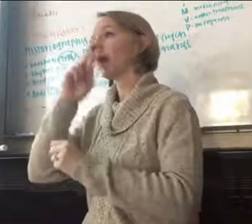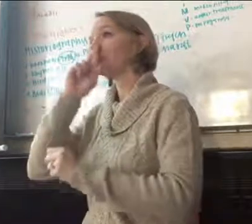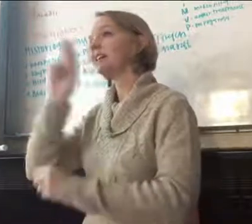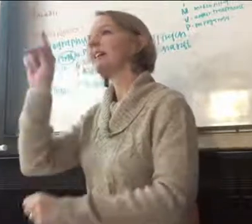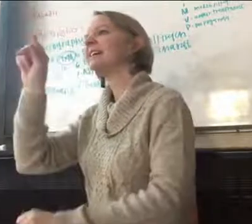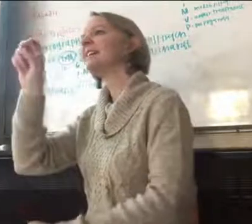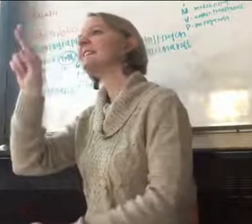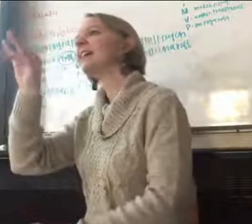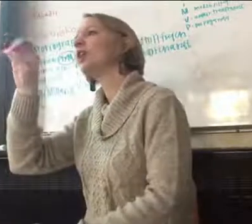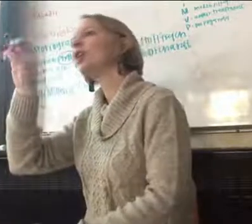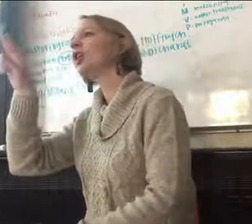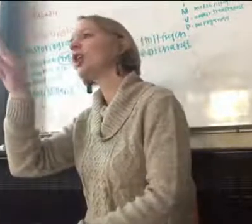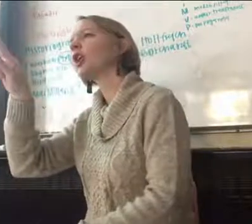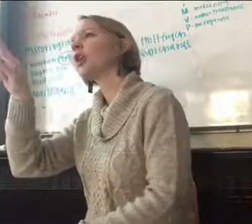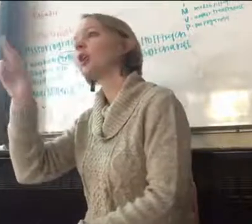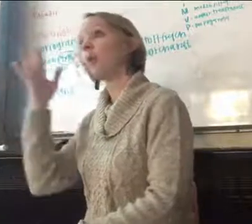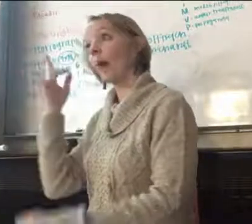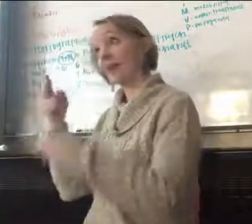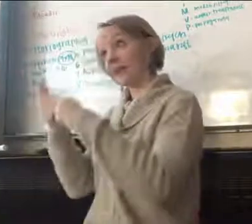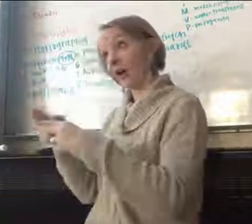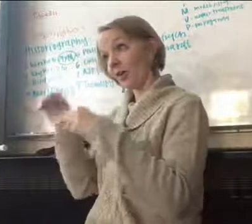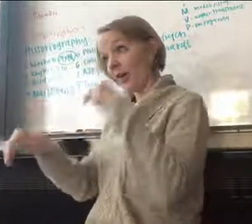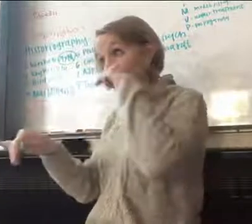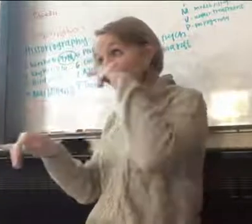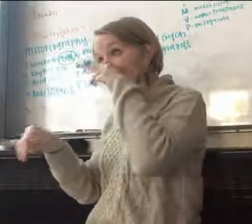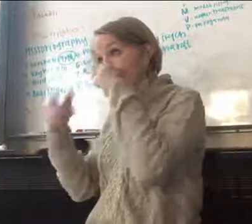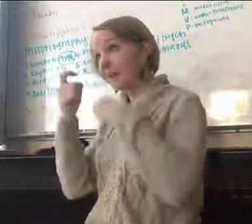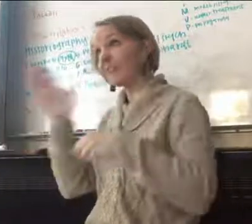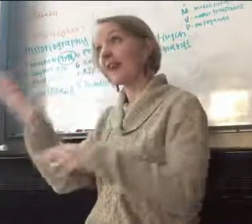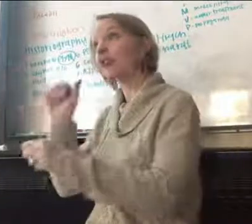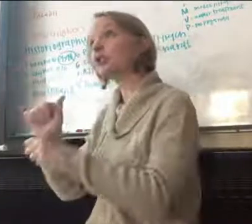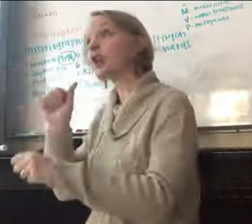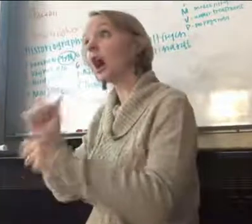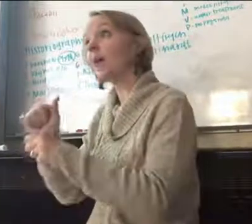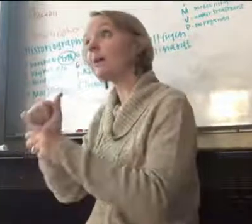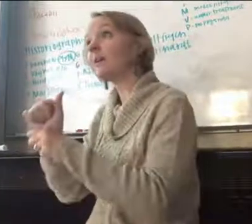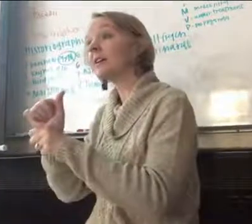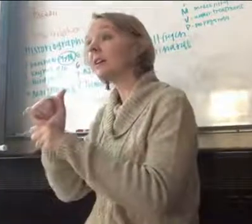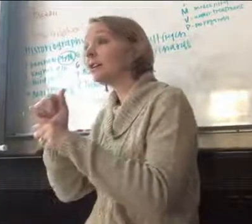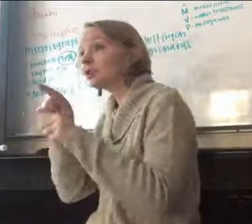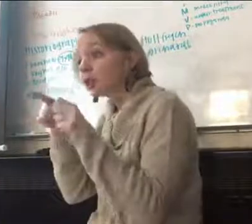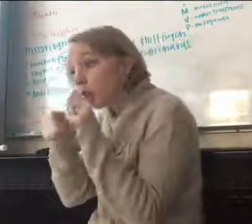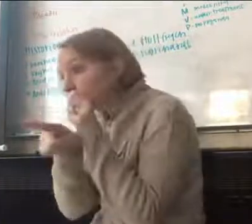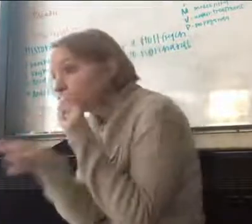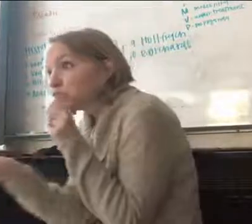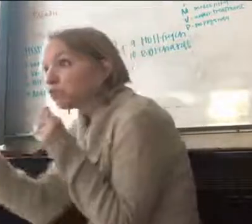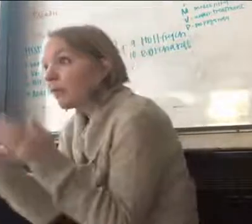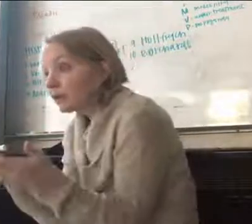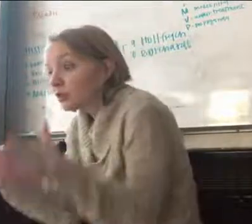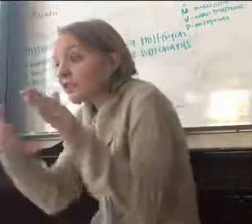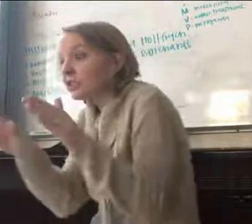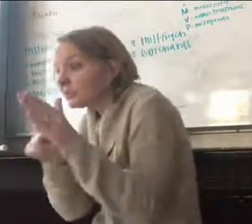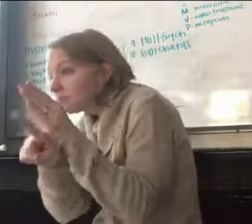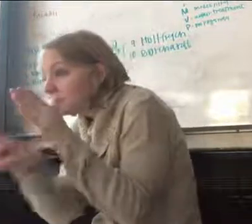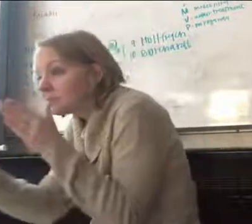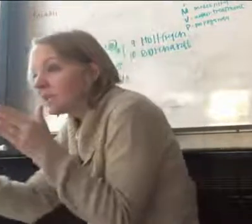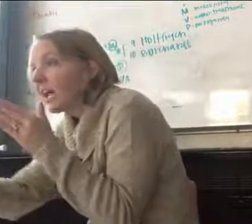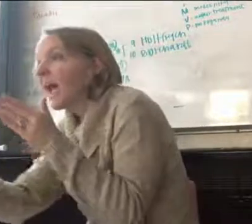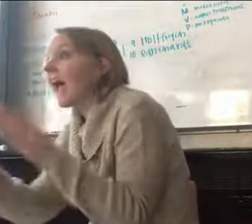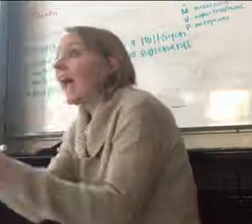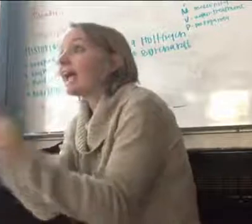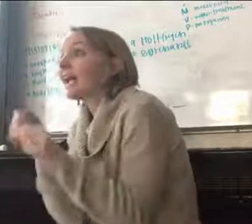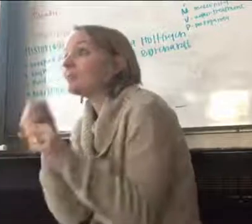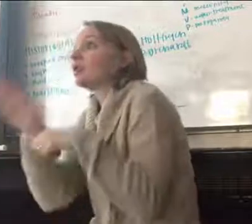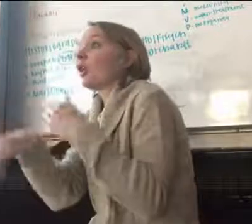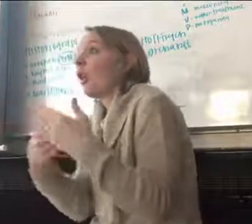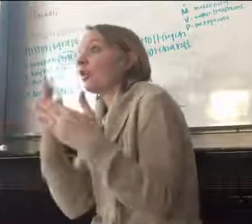And if you might say why they're called a rat terrier, is because their job was to go in and out of all the trenches and capture all the rats, trying to get rid of them